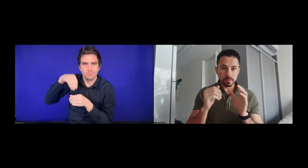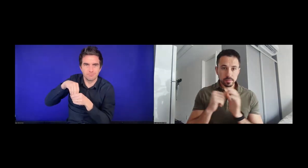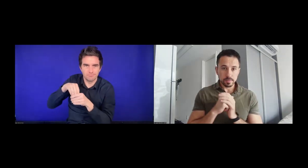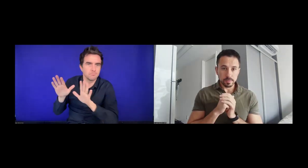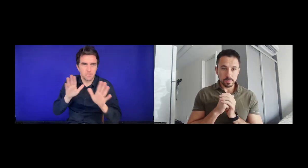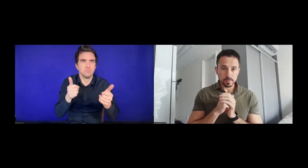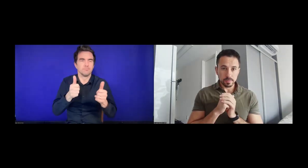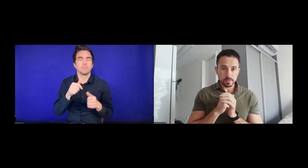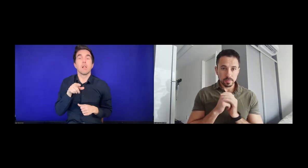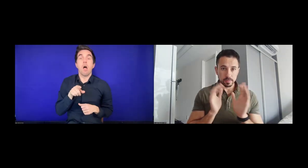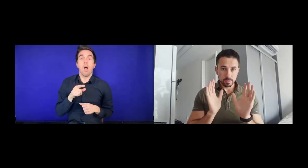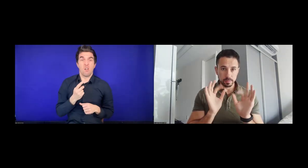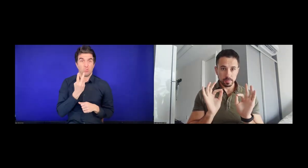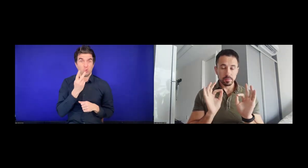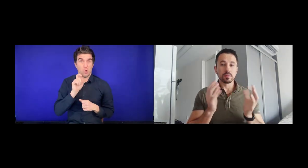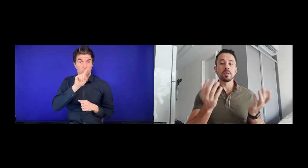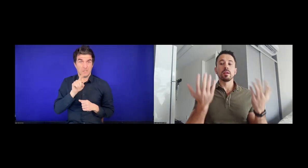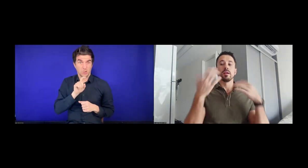data collected?